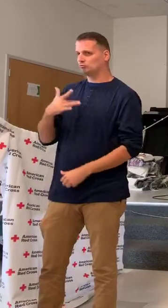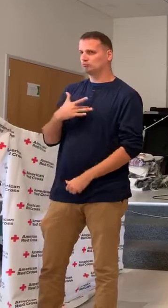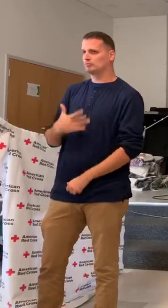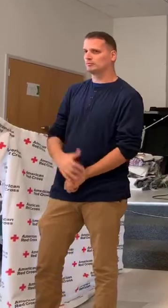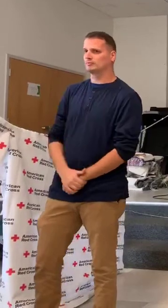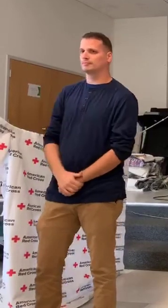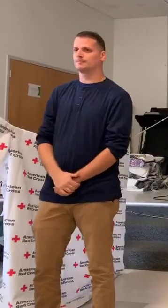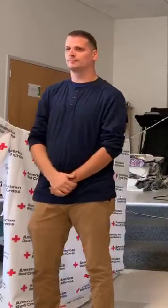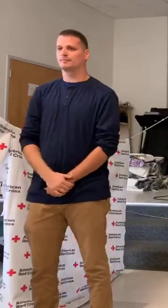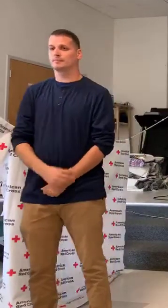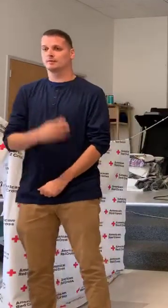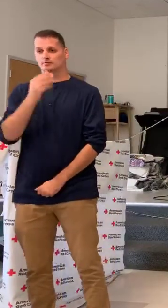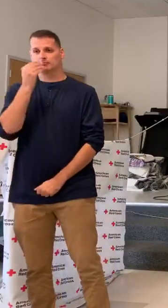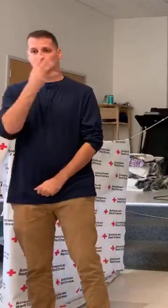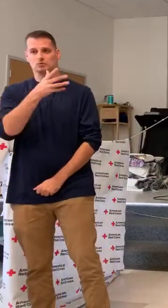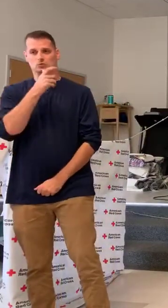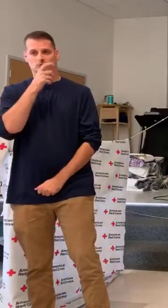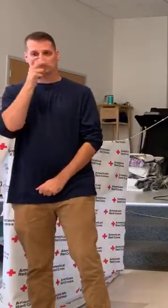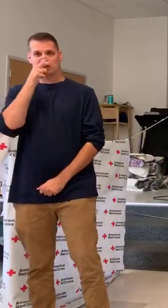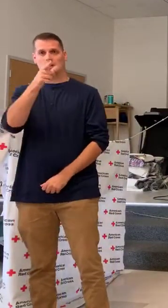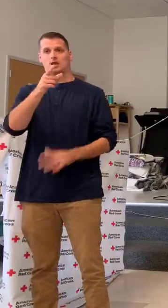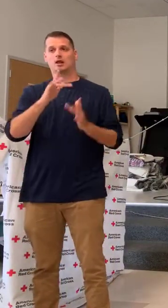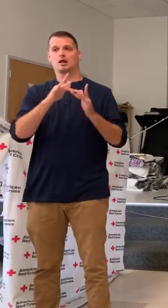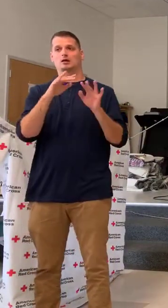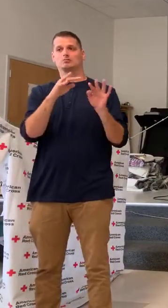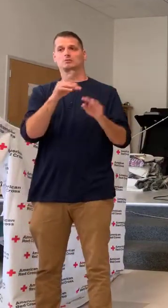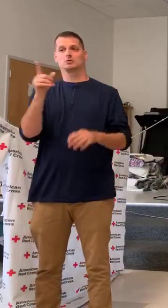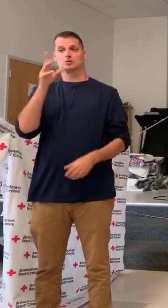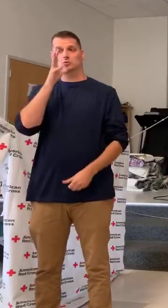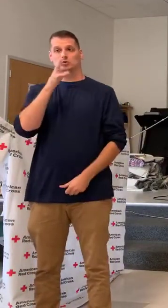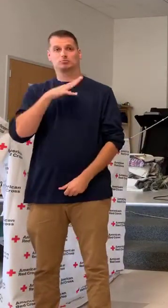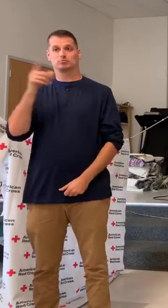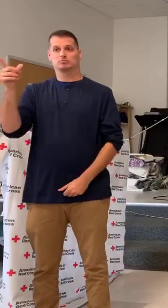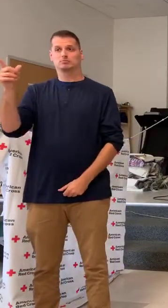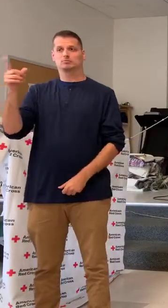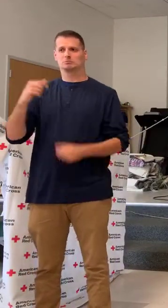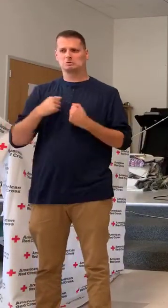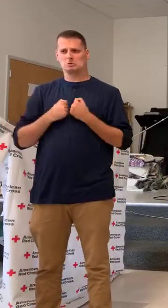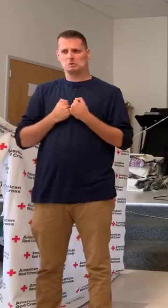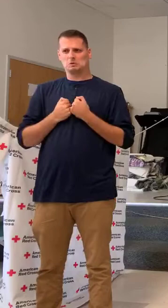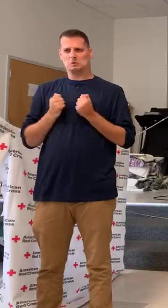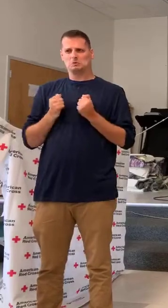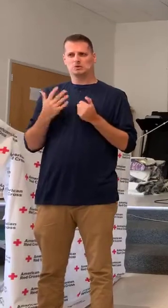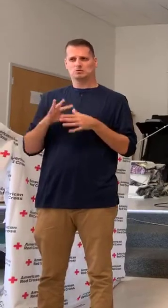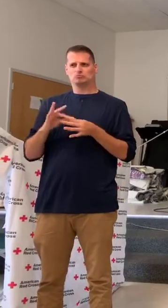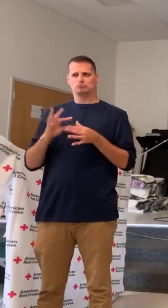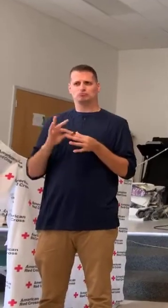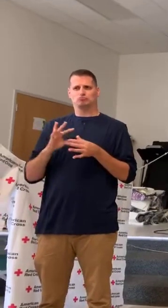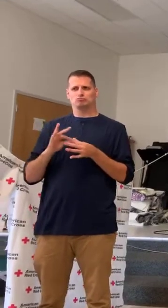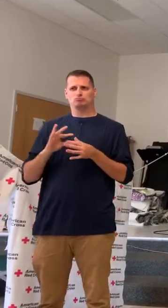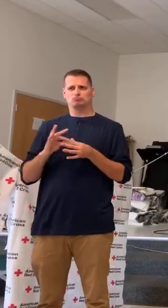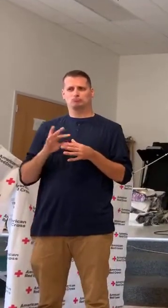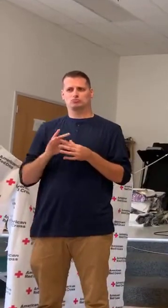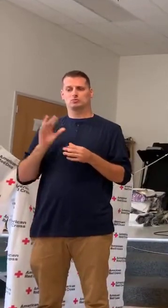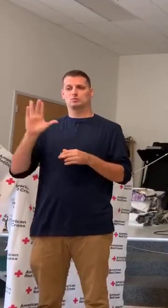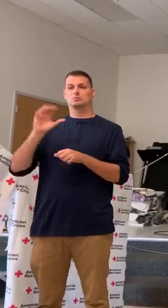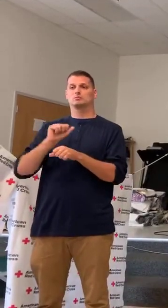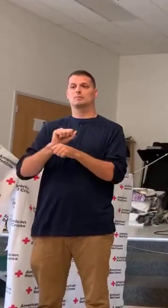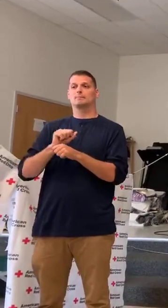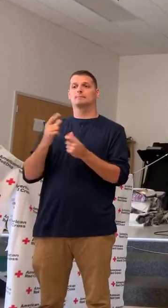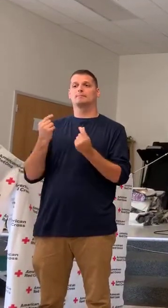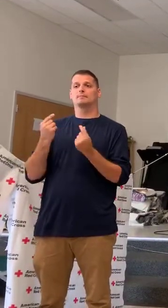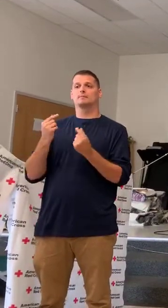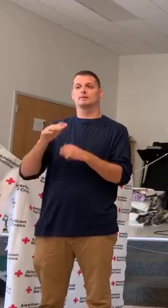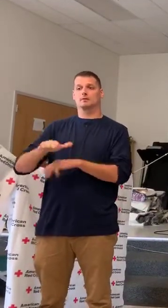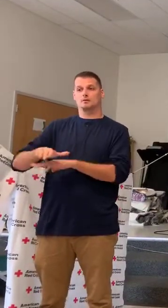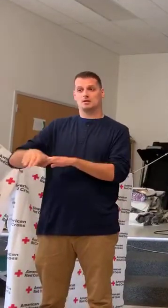The person who's been giving this beautiful, heartfelt concern for us is a pilot driver. So she's been out here at night, and she knows the